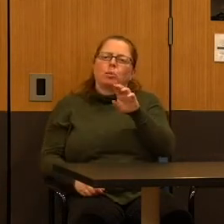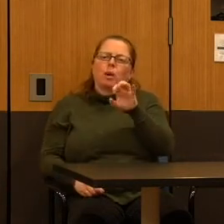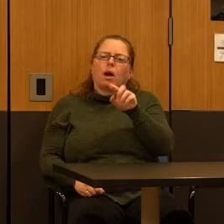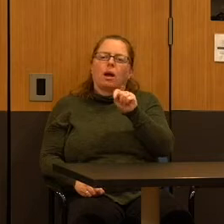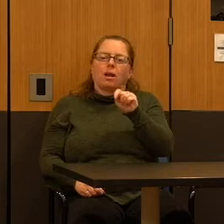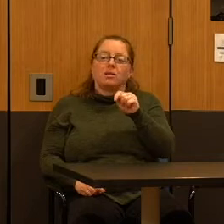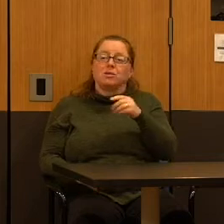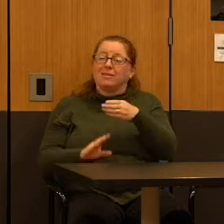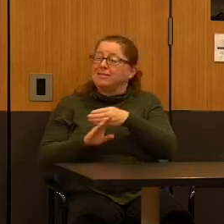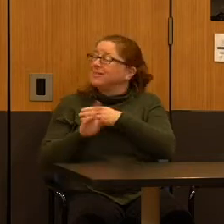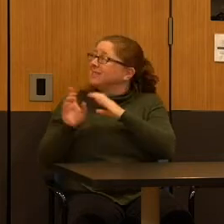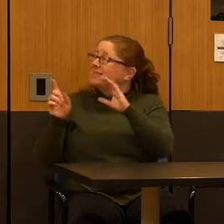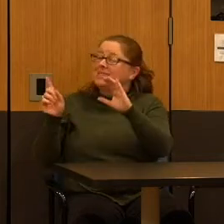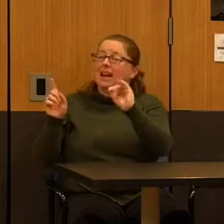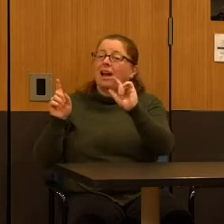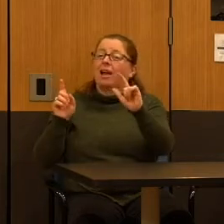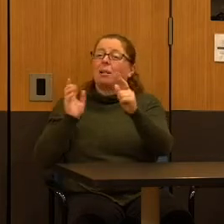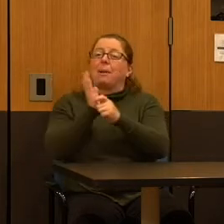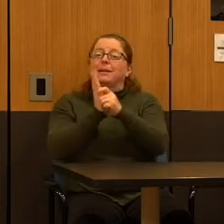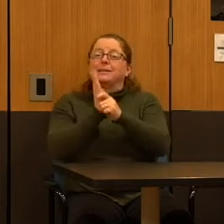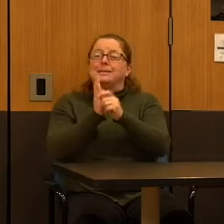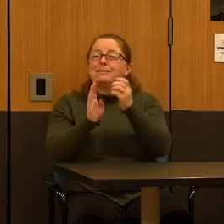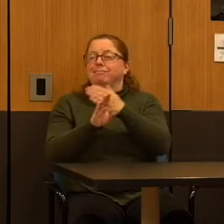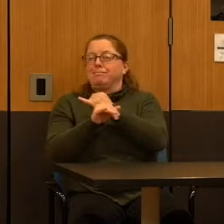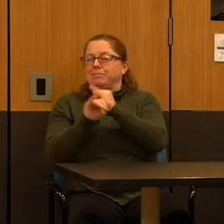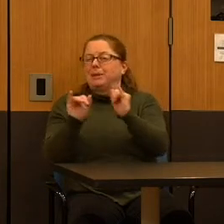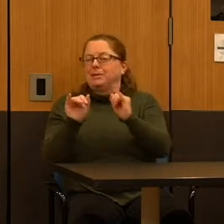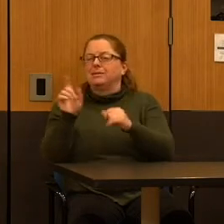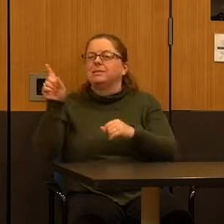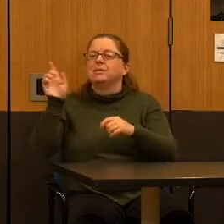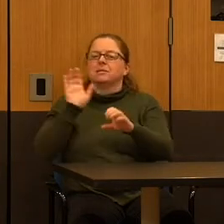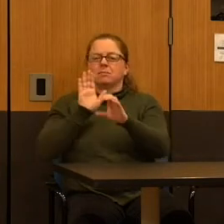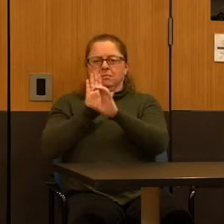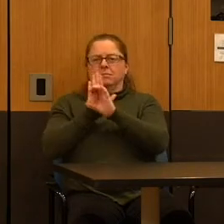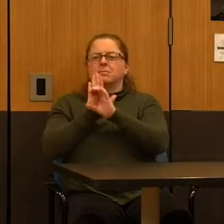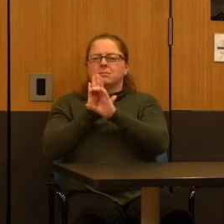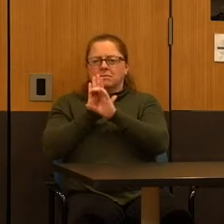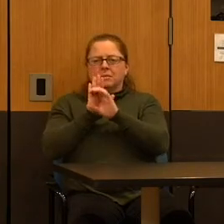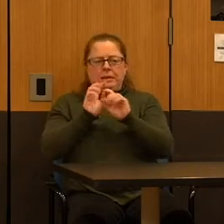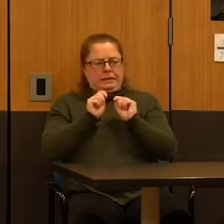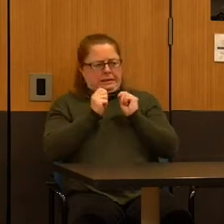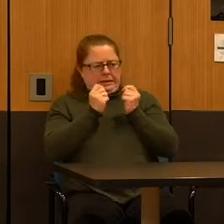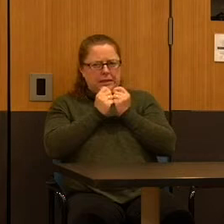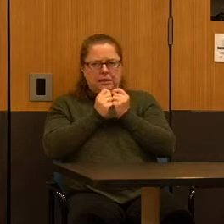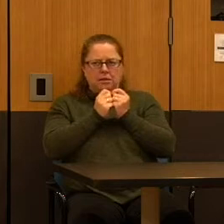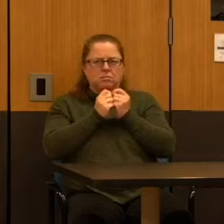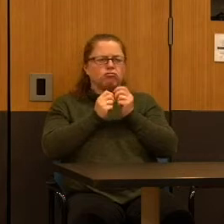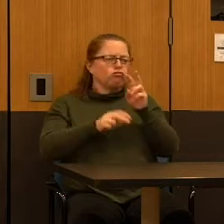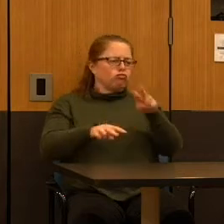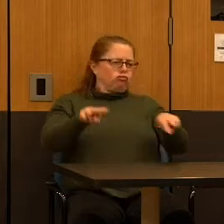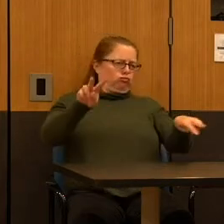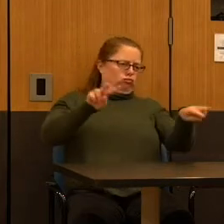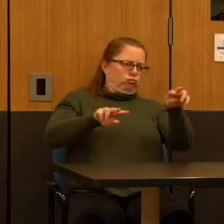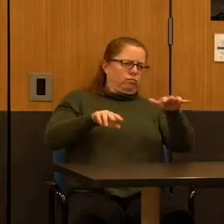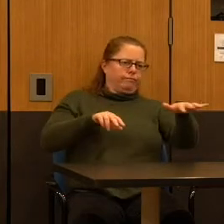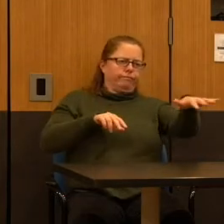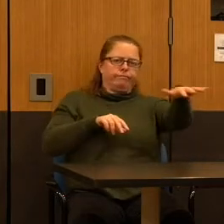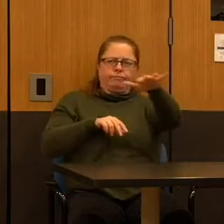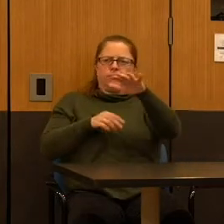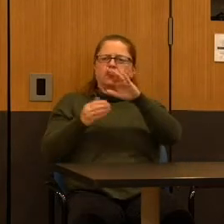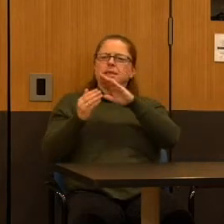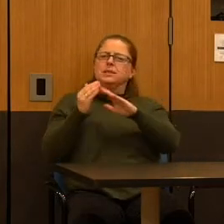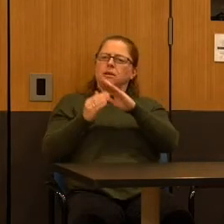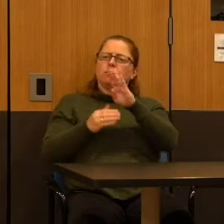CIL's independent publication is a photograph of a team sort of working to survey the